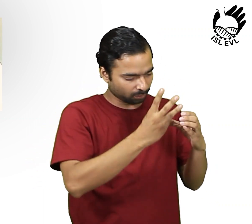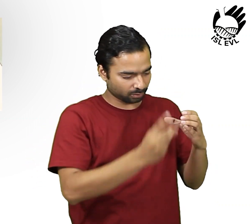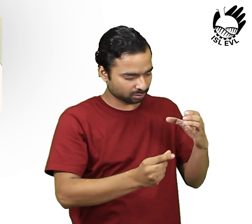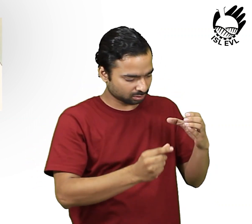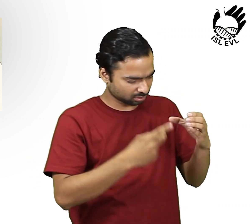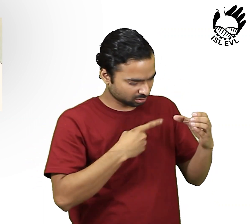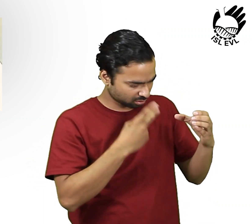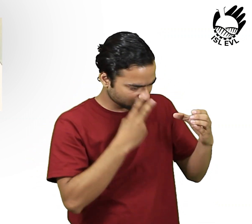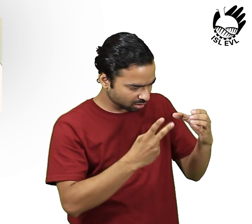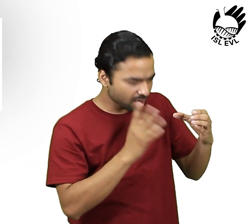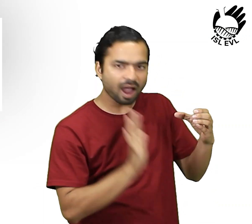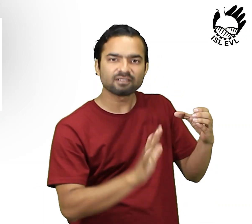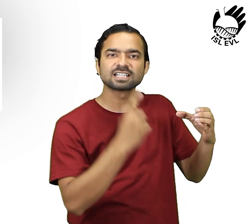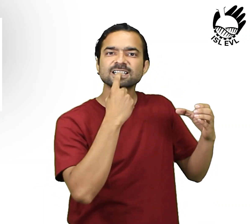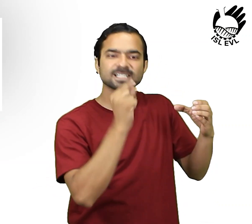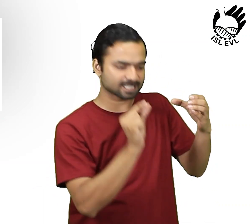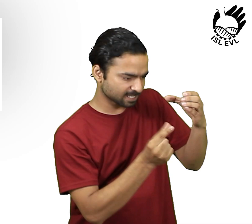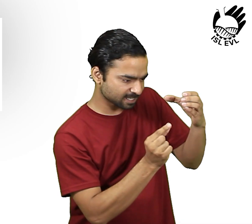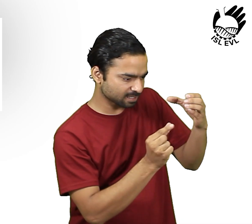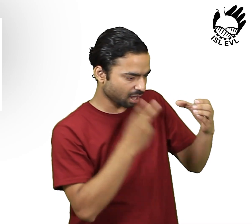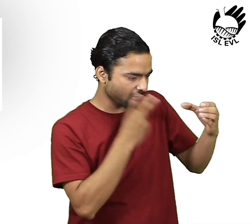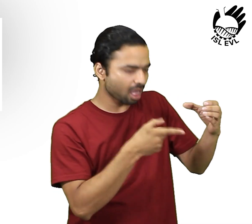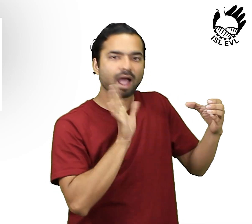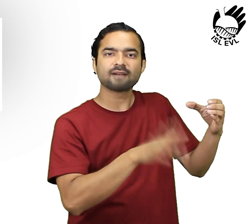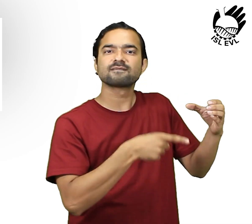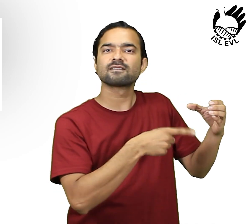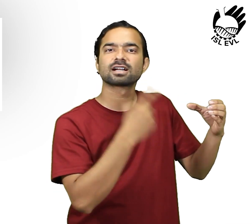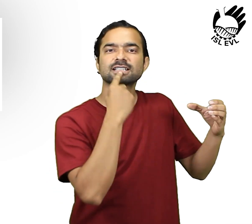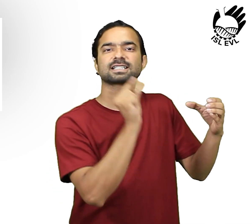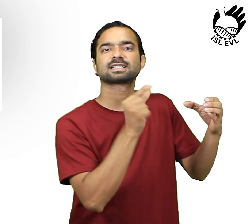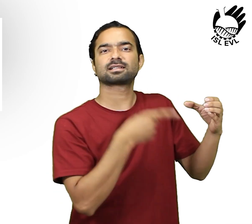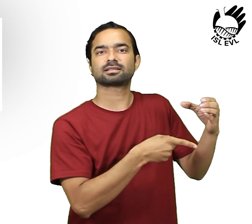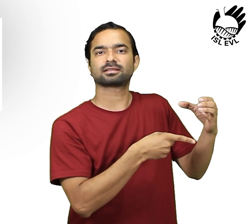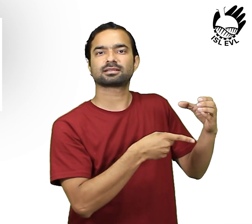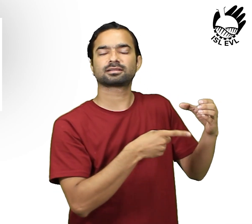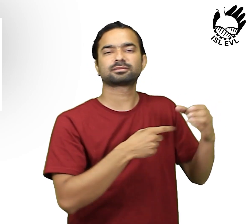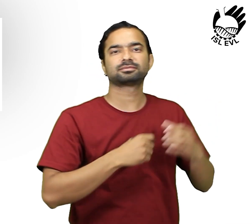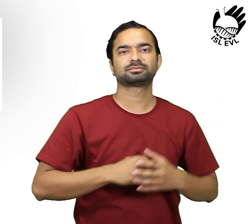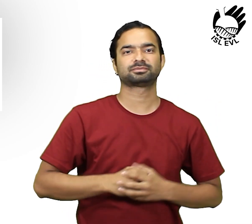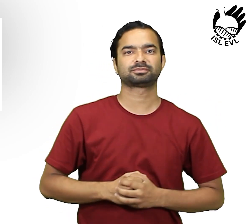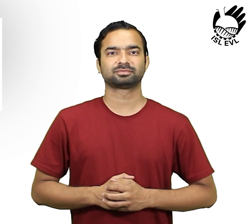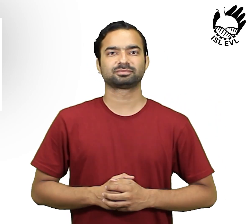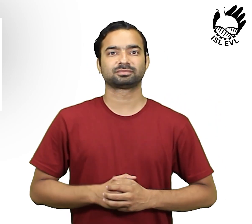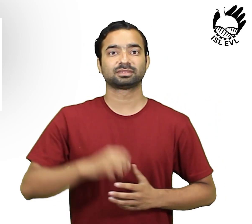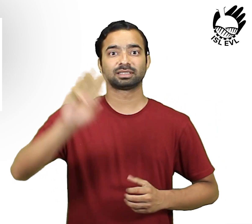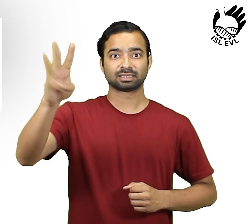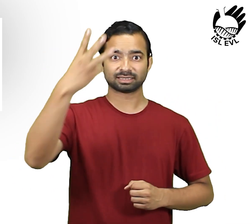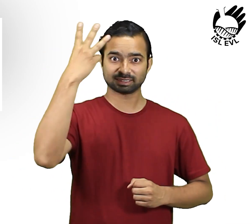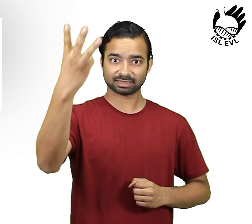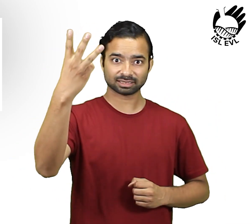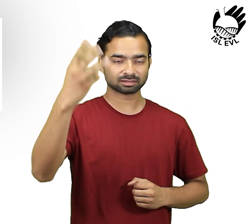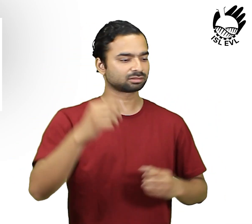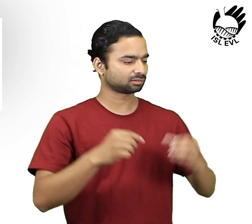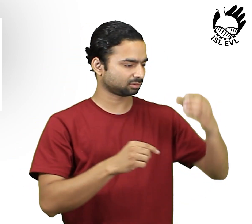2. Carefully add 1/4 of a teaspoon of our sample, table salt,